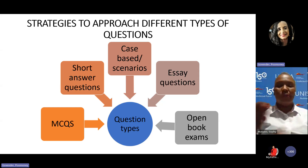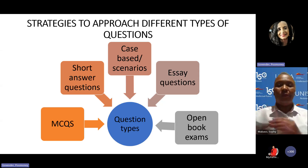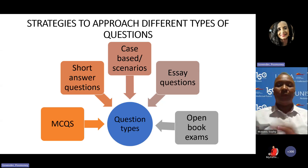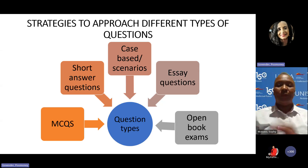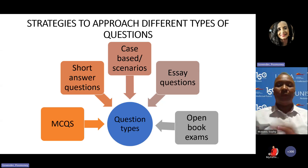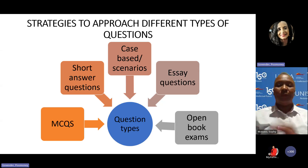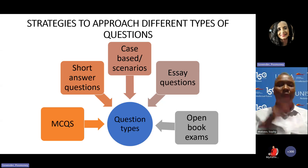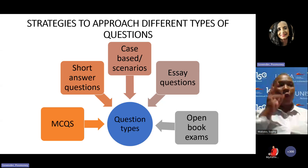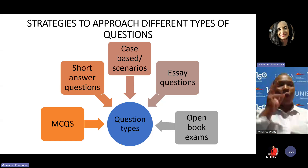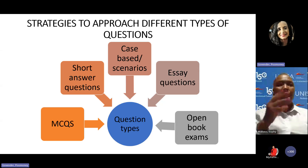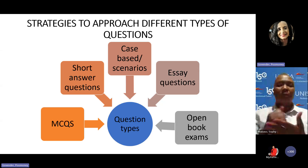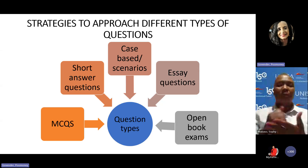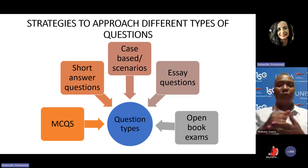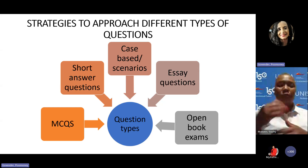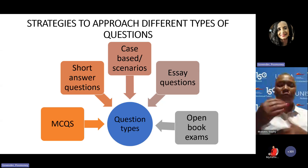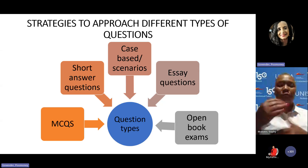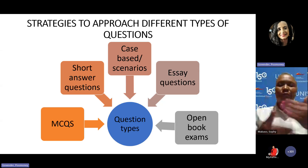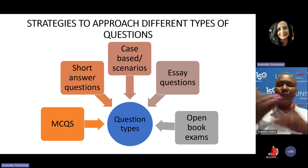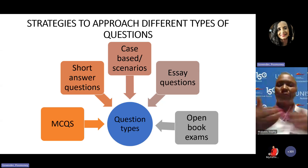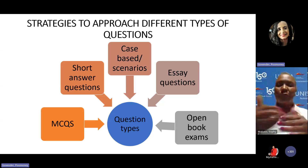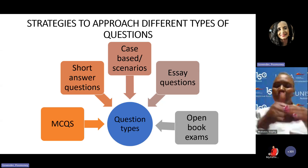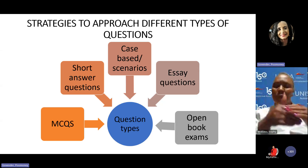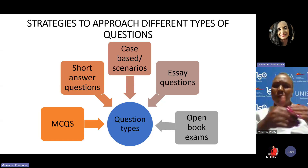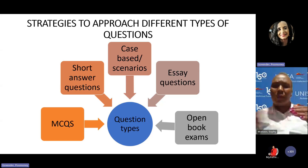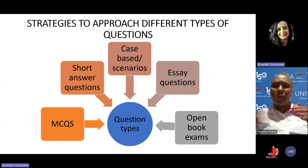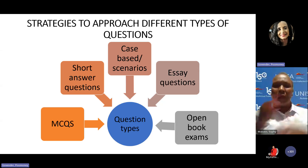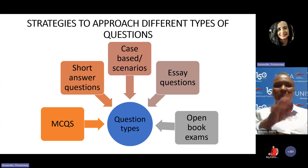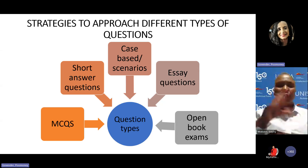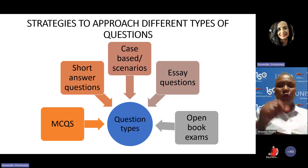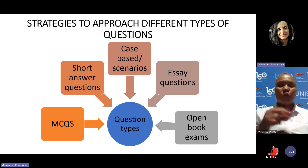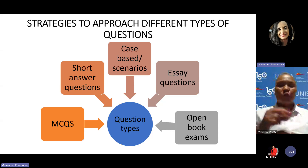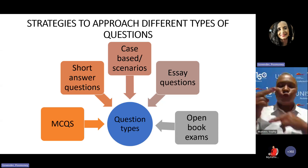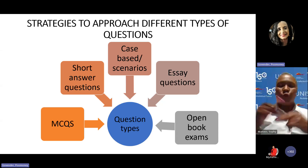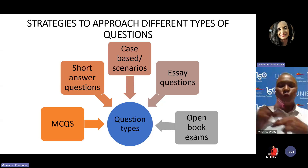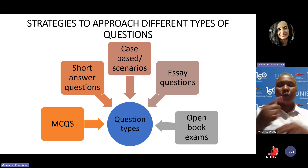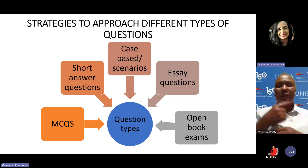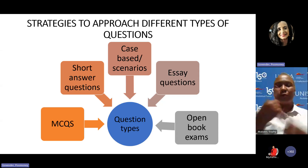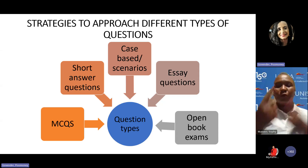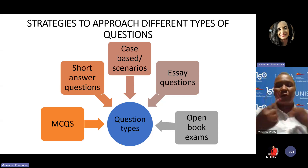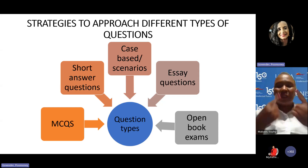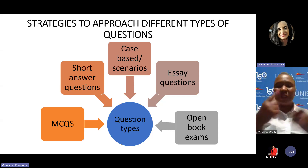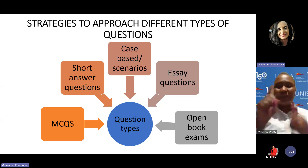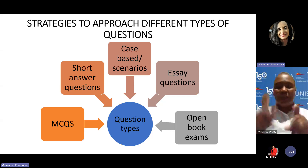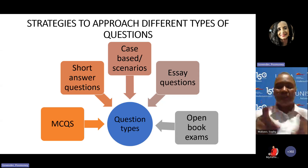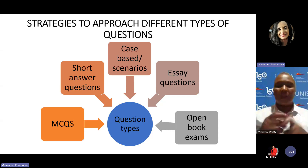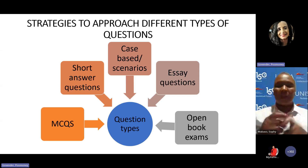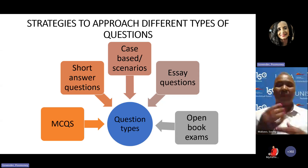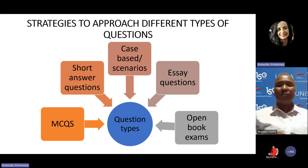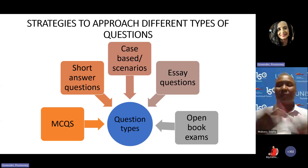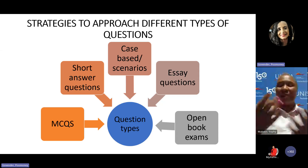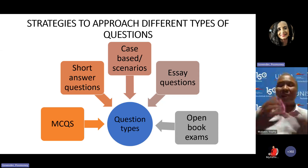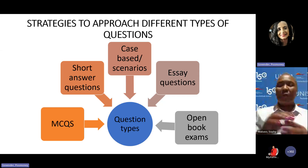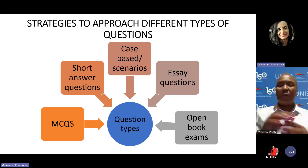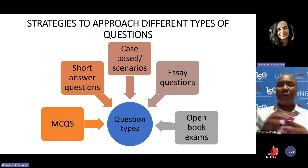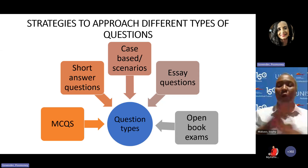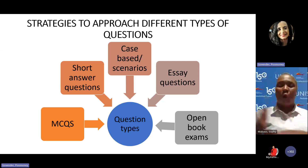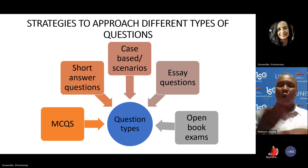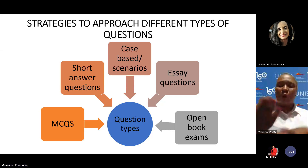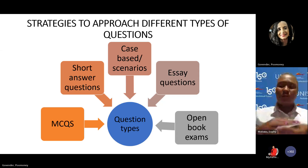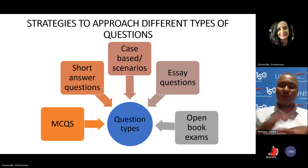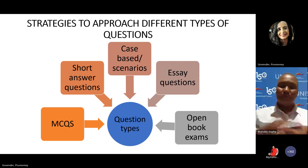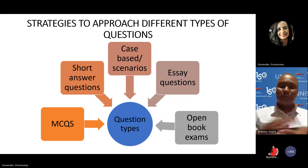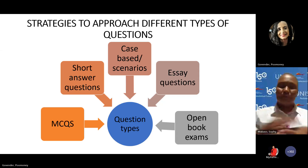So we are going to take you through the process of MCQs, short answer questions, case-based scenarios, essays, and open book exams.